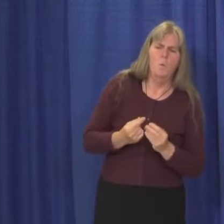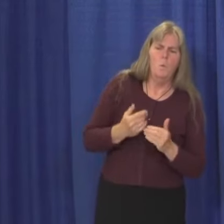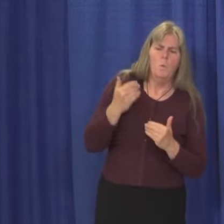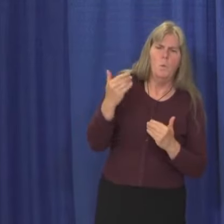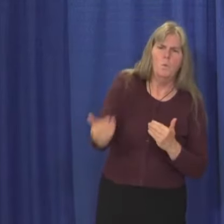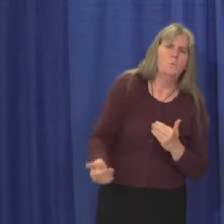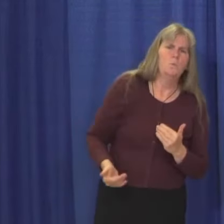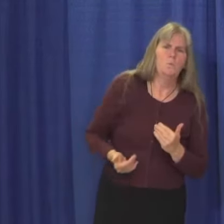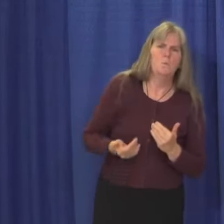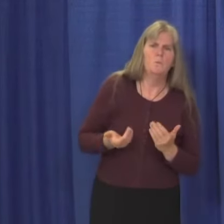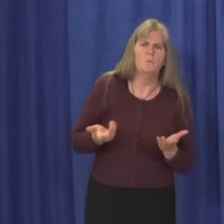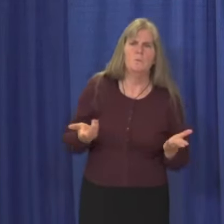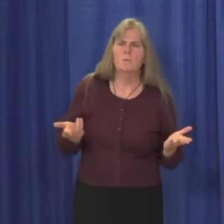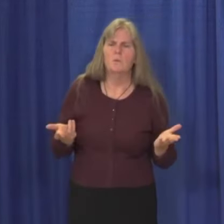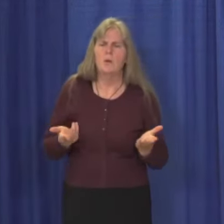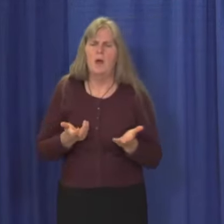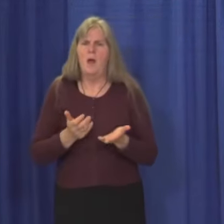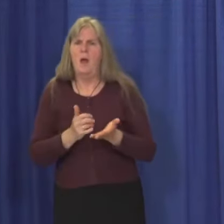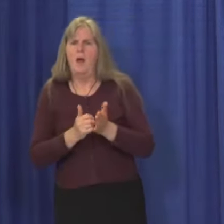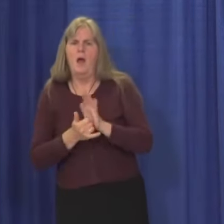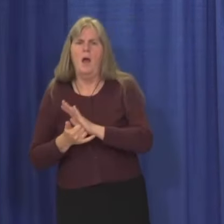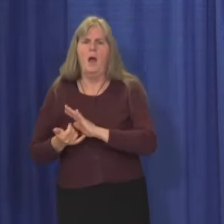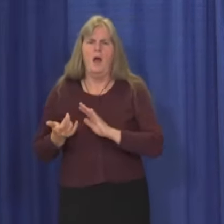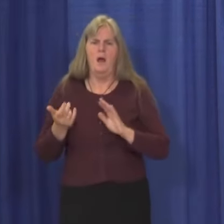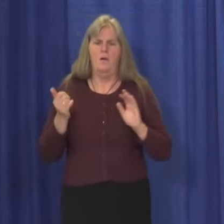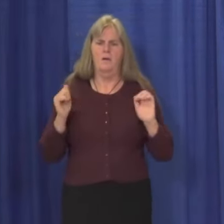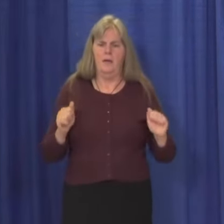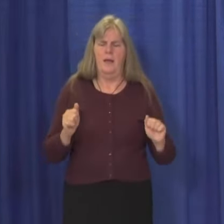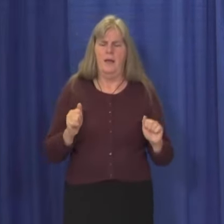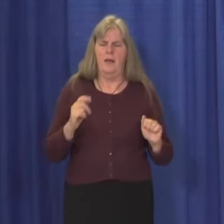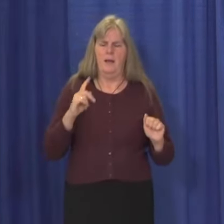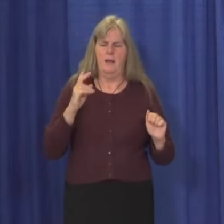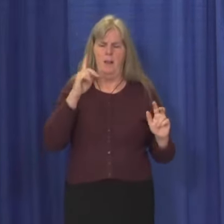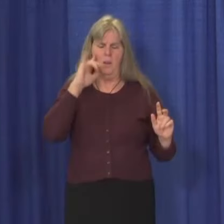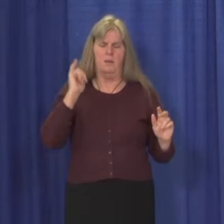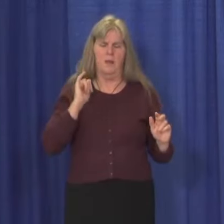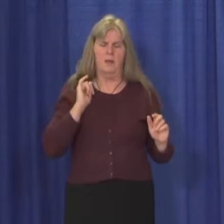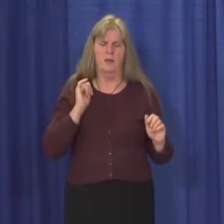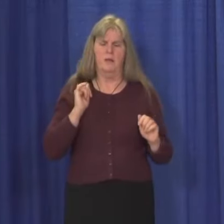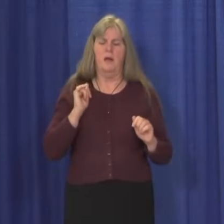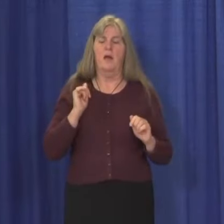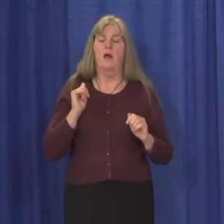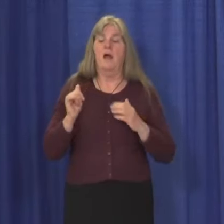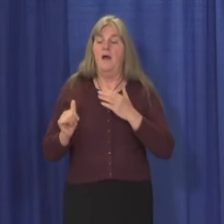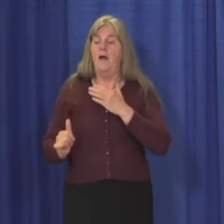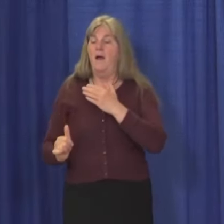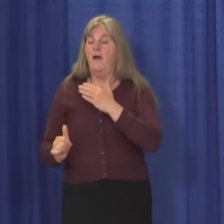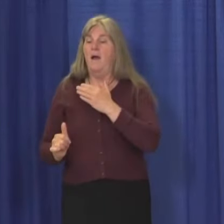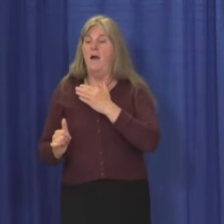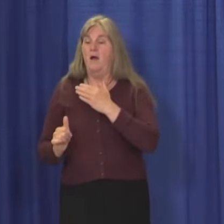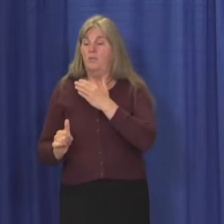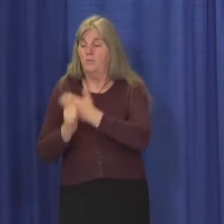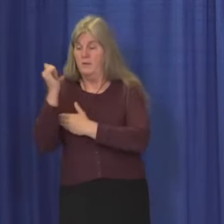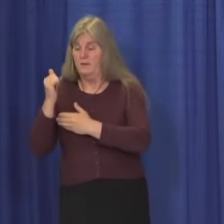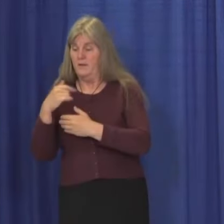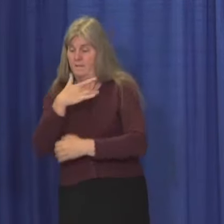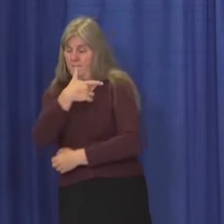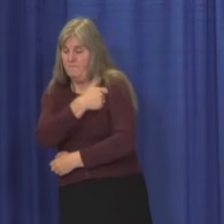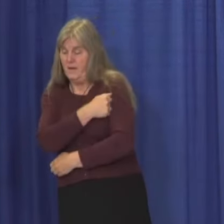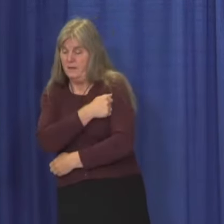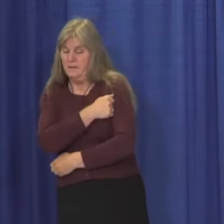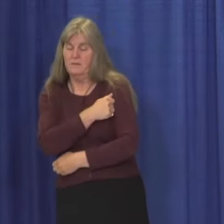the way forward and recognize that the difference in risk between vaccinated and unvaccinated people is